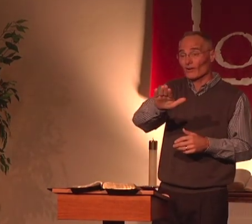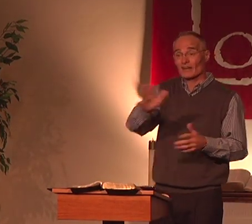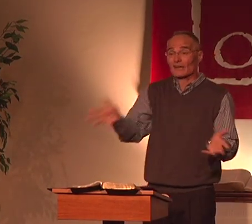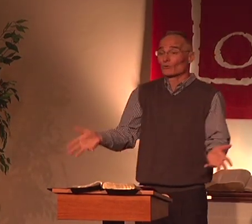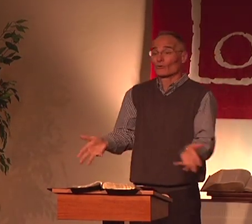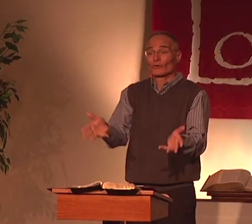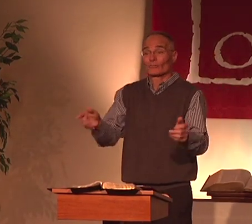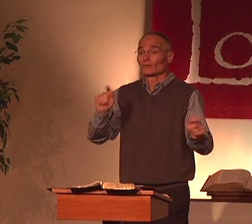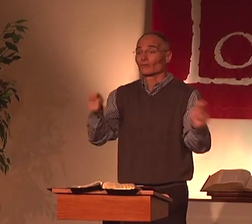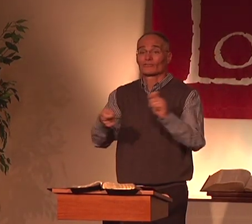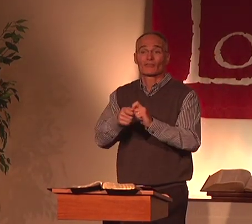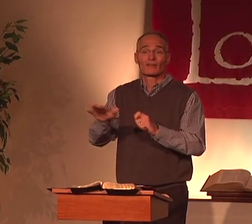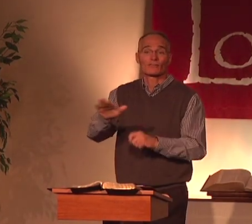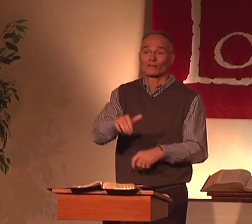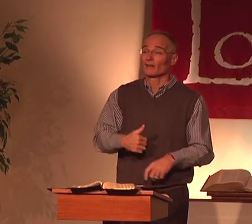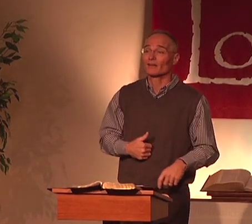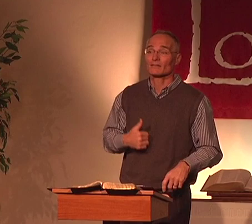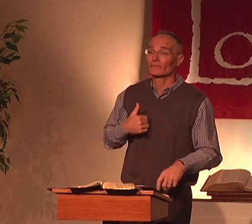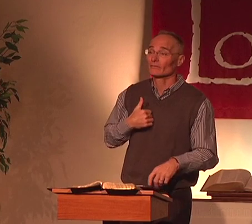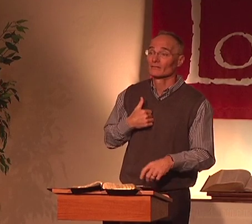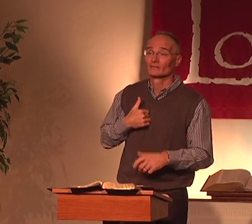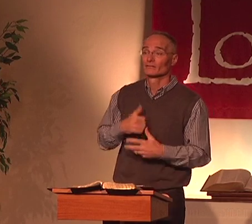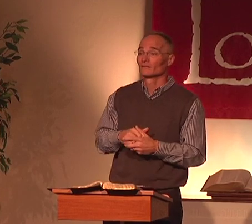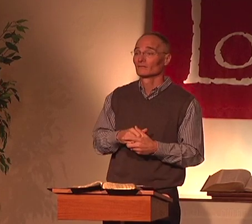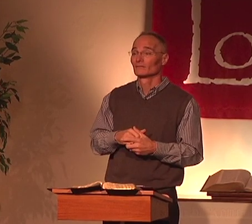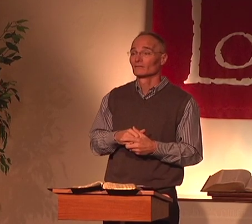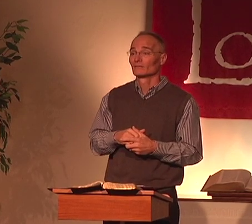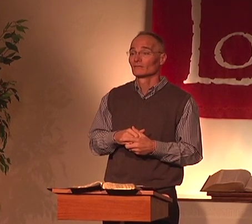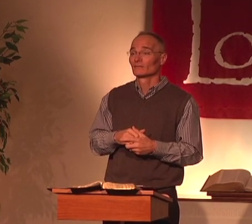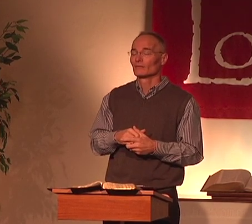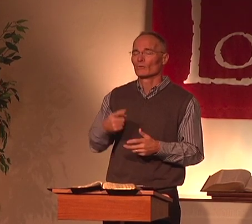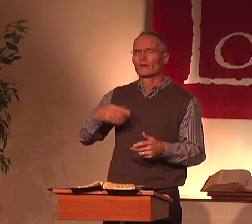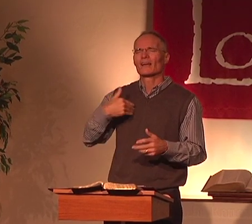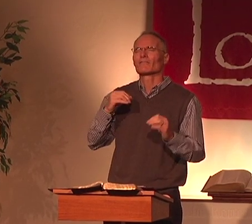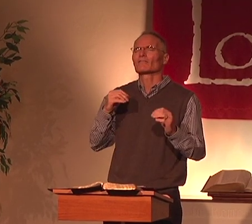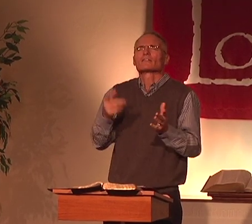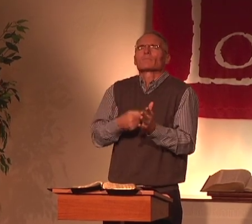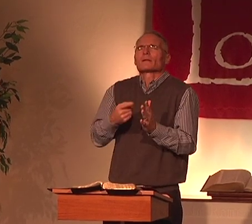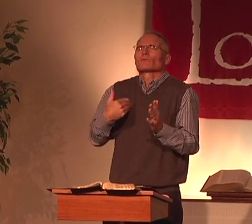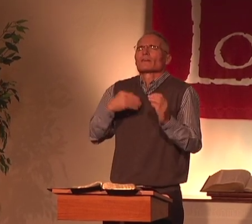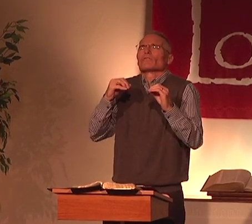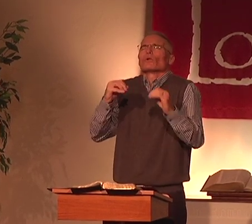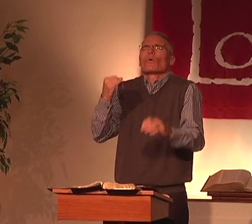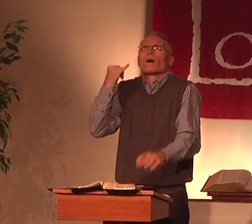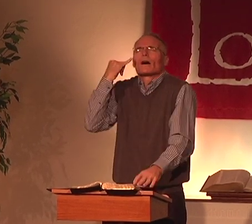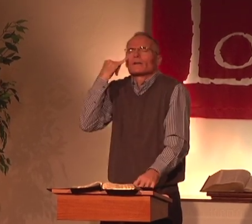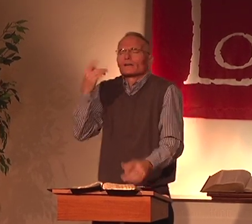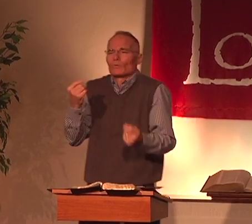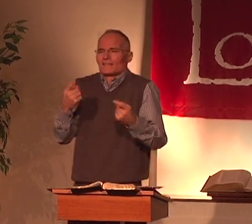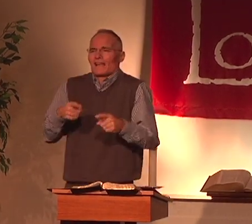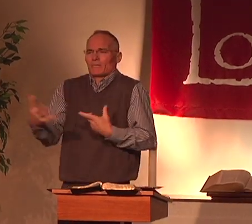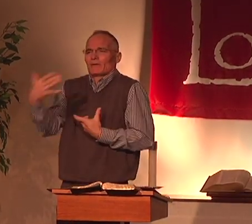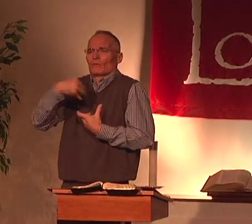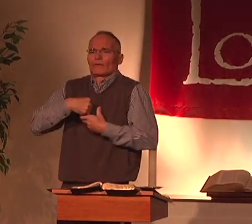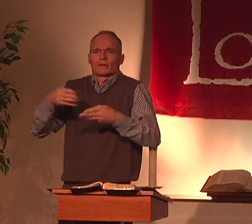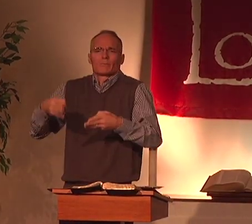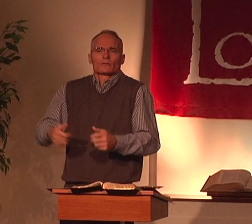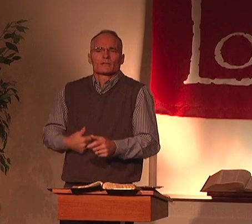Your encouragement Can change Their lives Sometimes we Have no idea What's